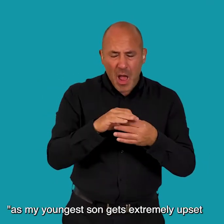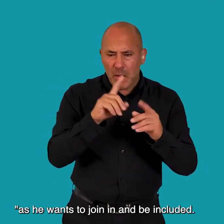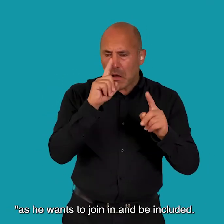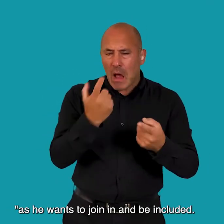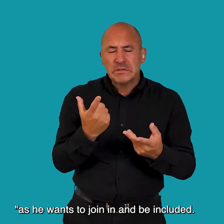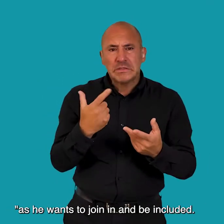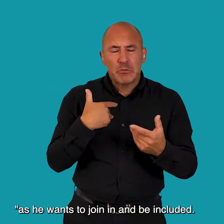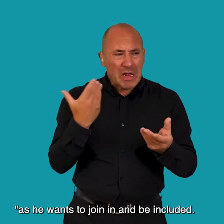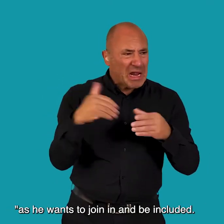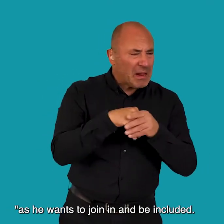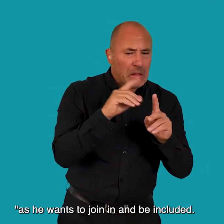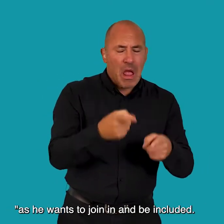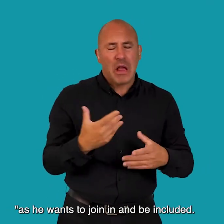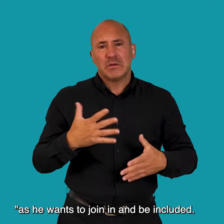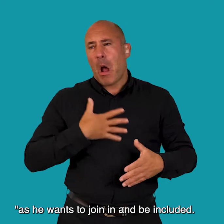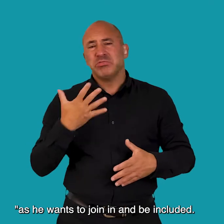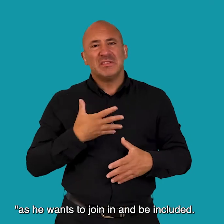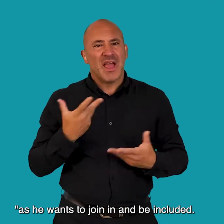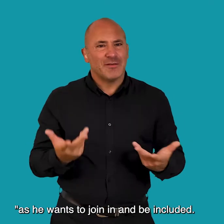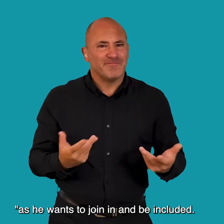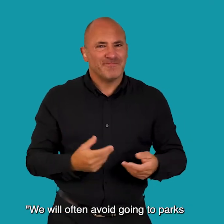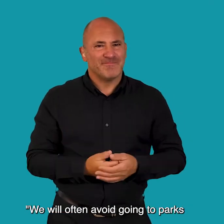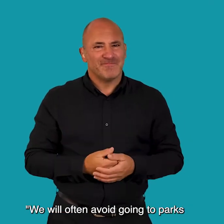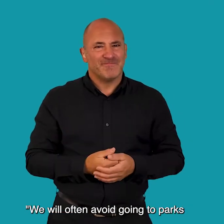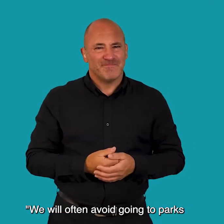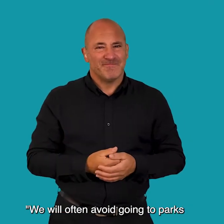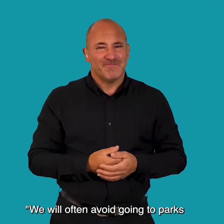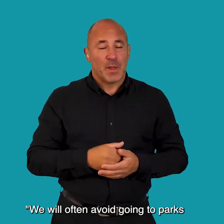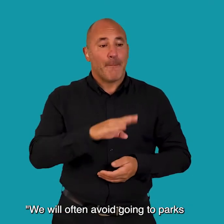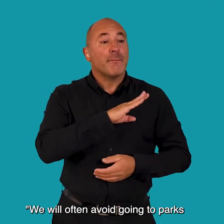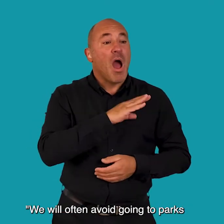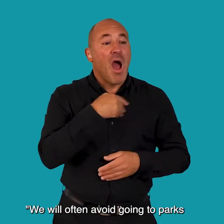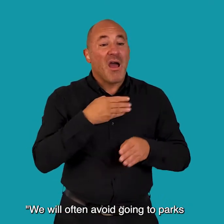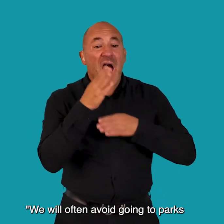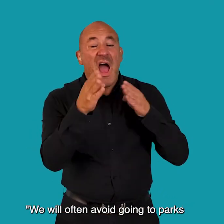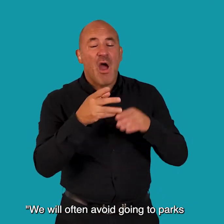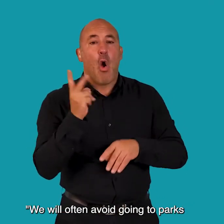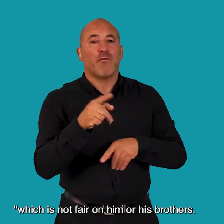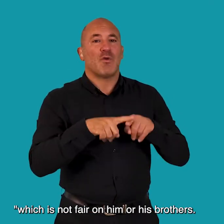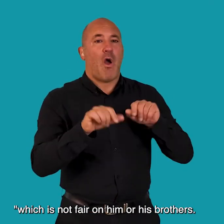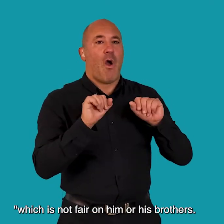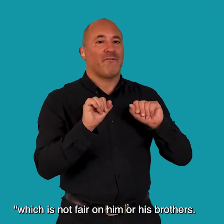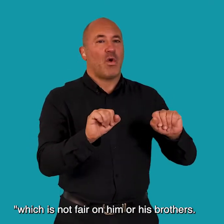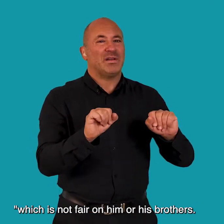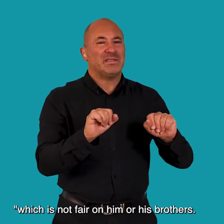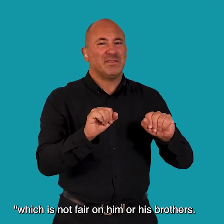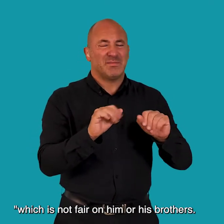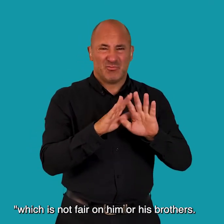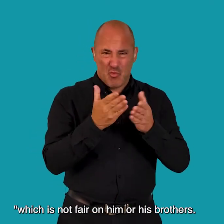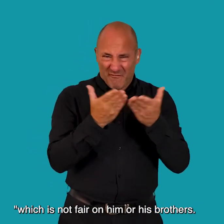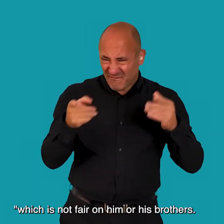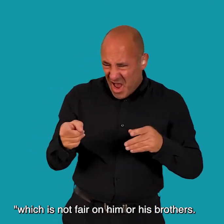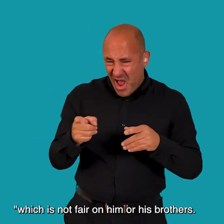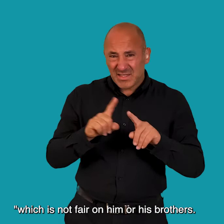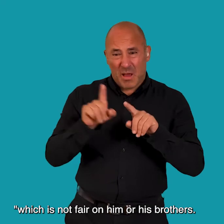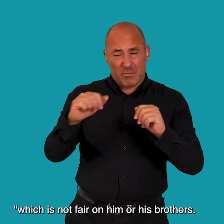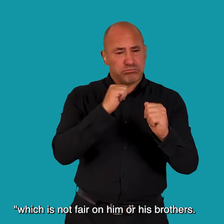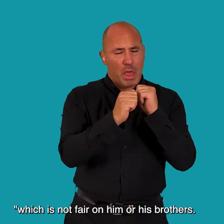as he wants to join in and be included. We will often avoid going to parks, which is not fair on him or his brothers.